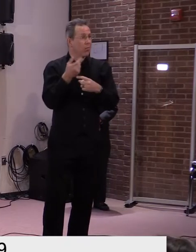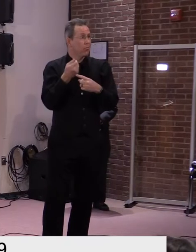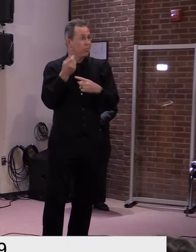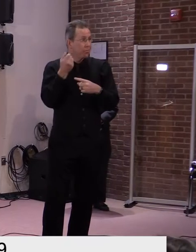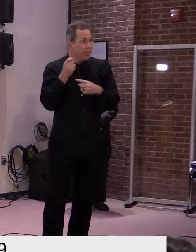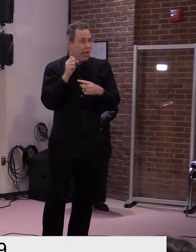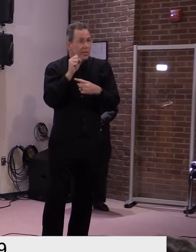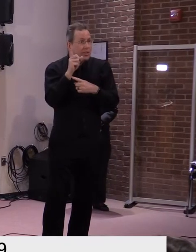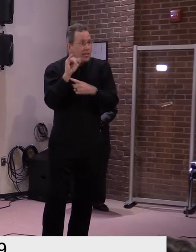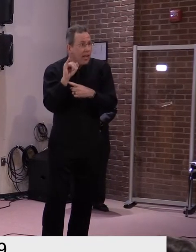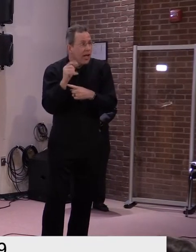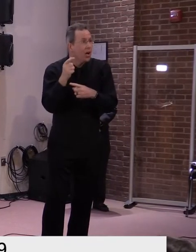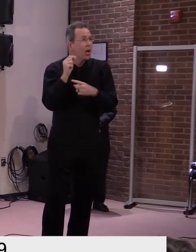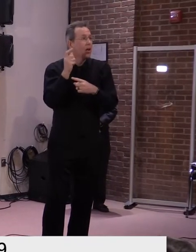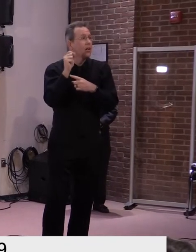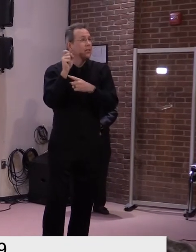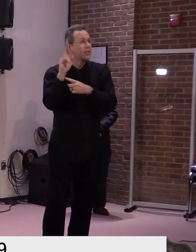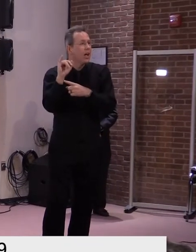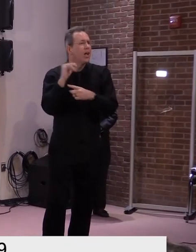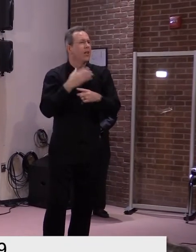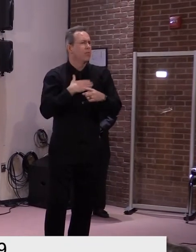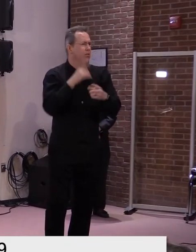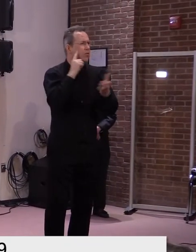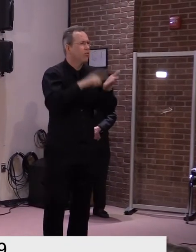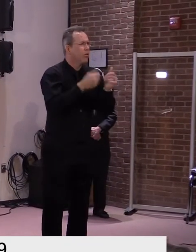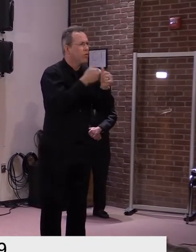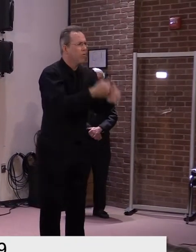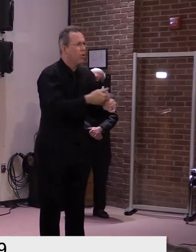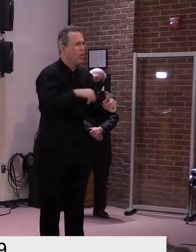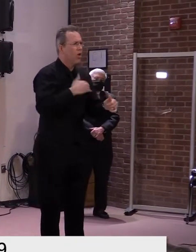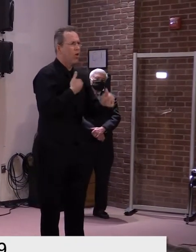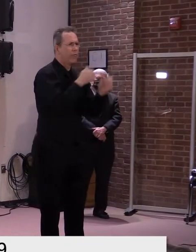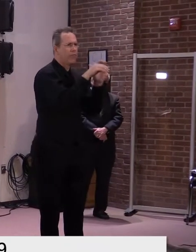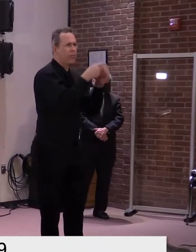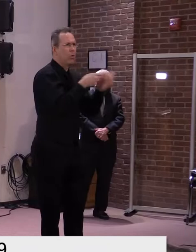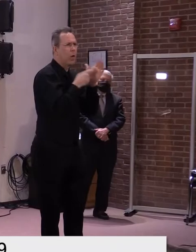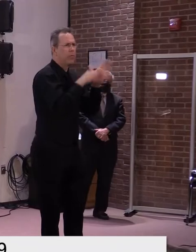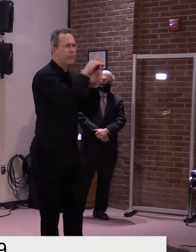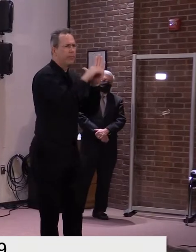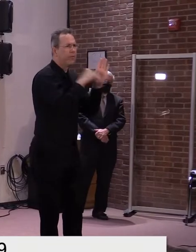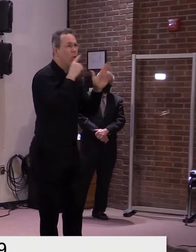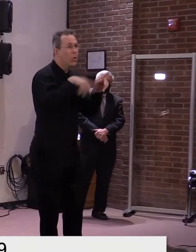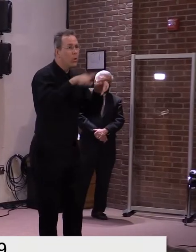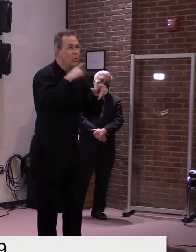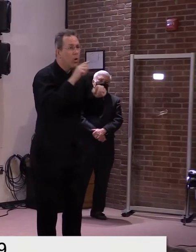now. The American Rescue Plan excludes from taxation the first